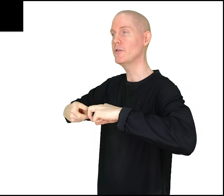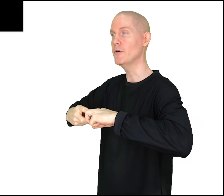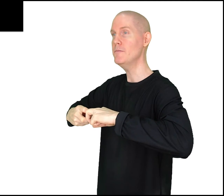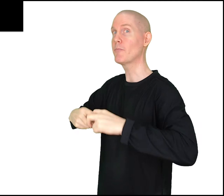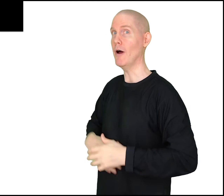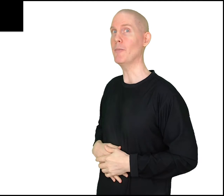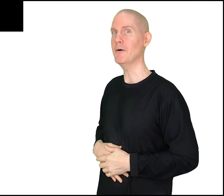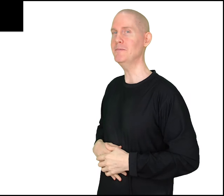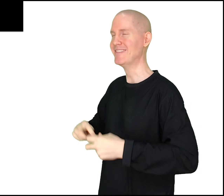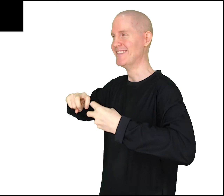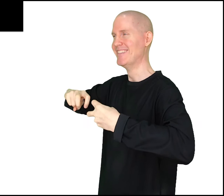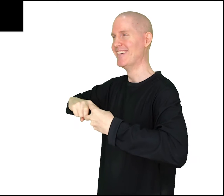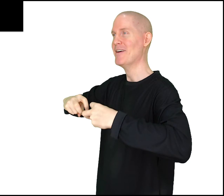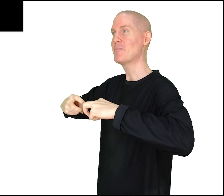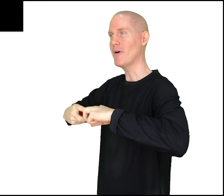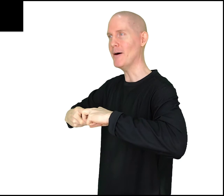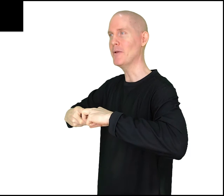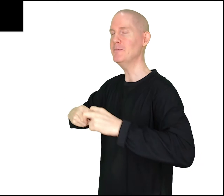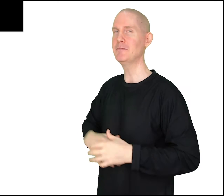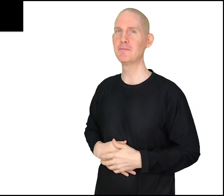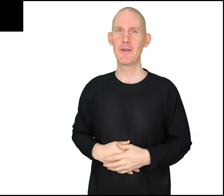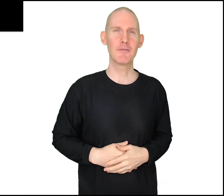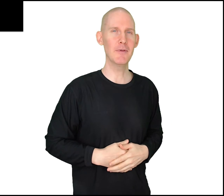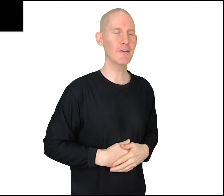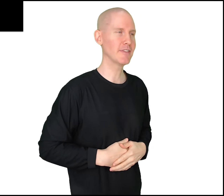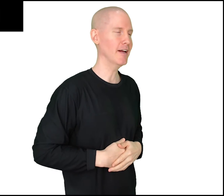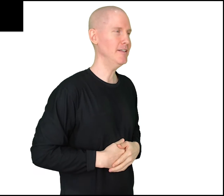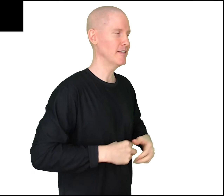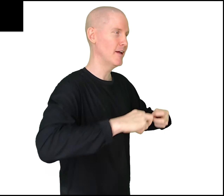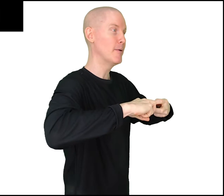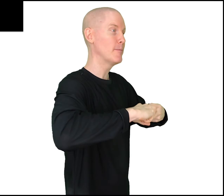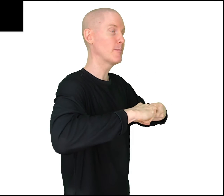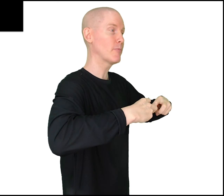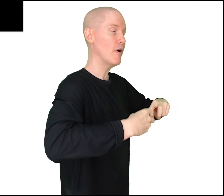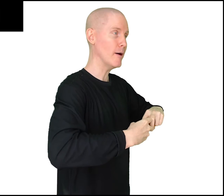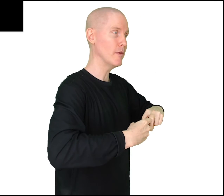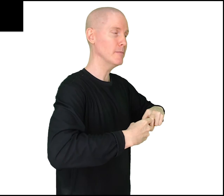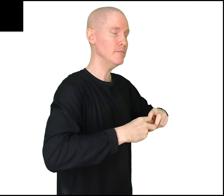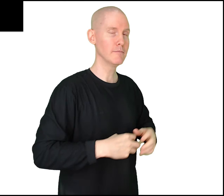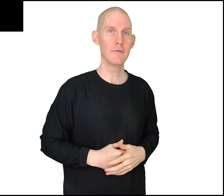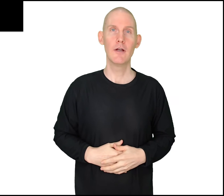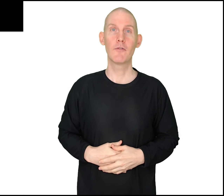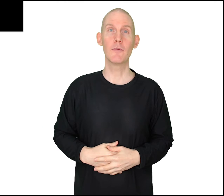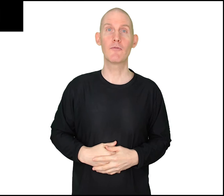2, problem, problem. From the other side, problem. From the front